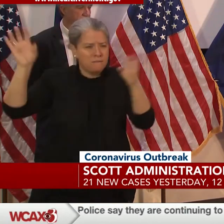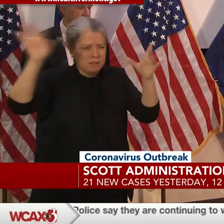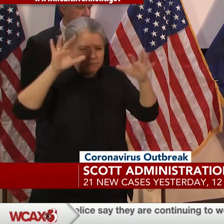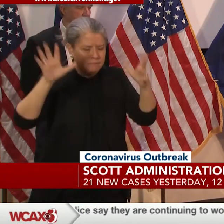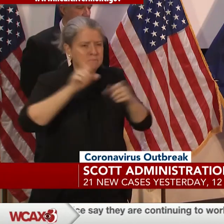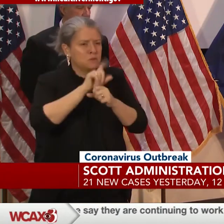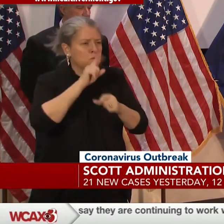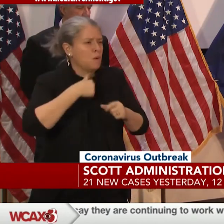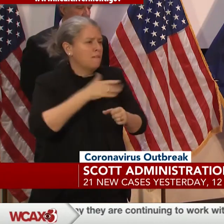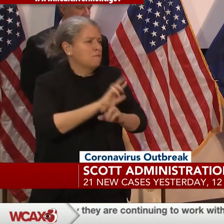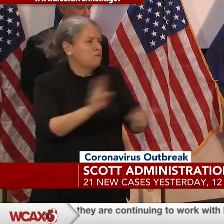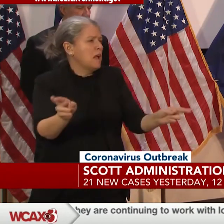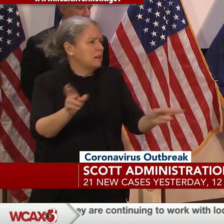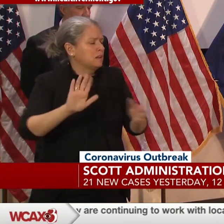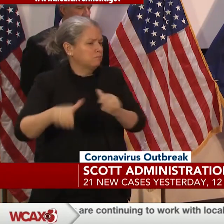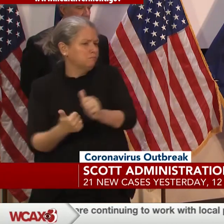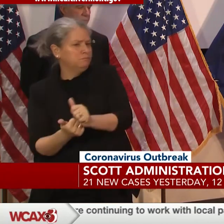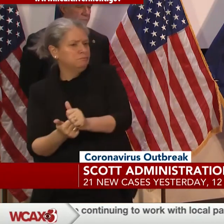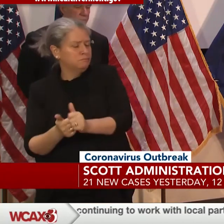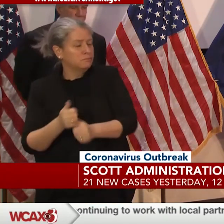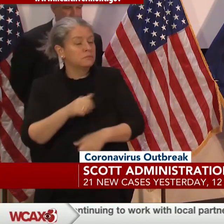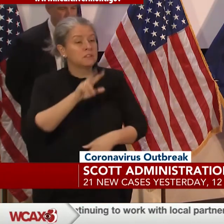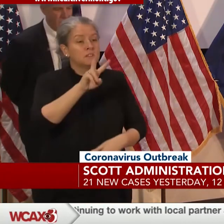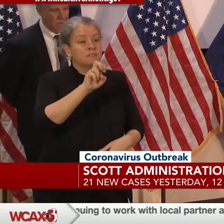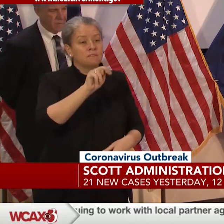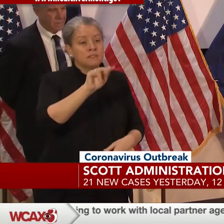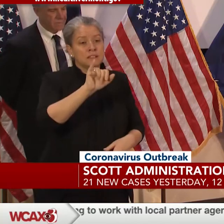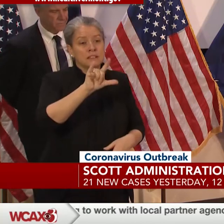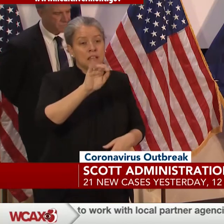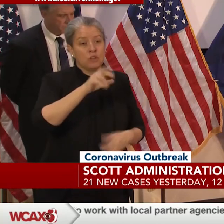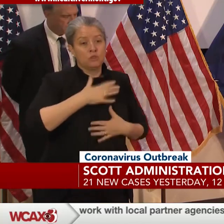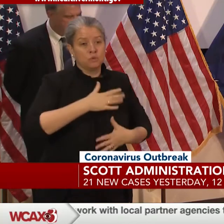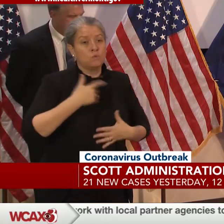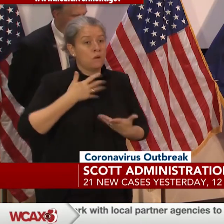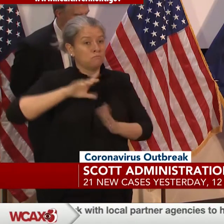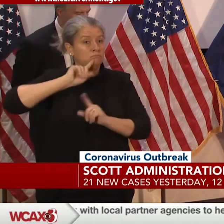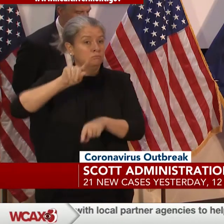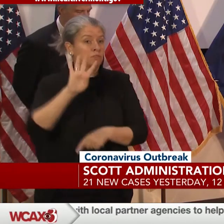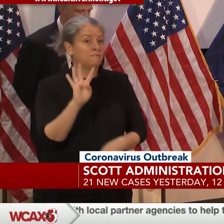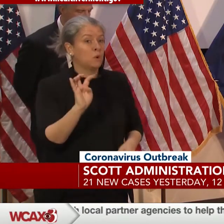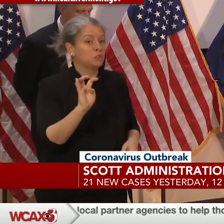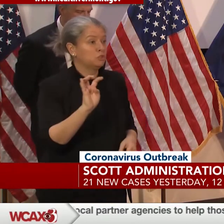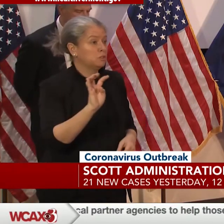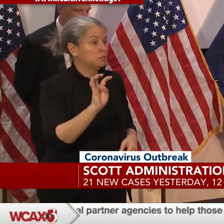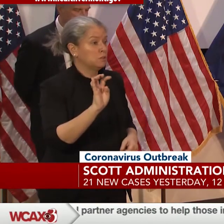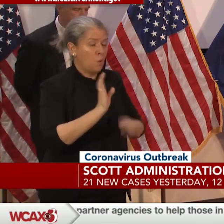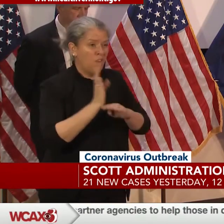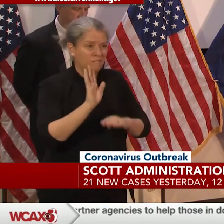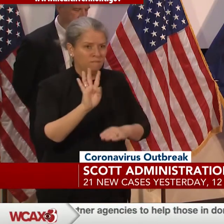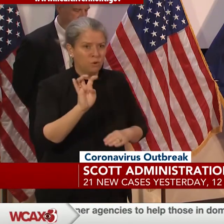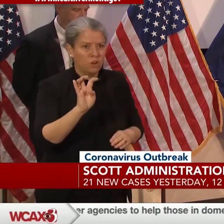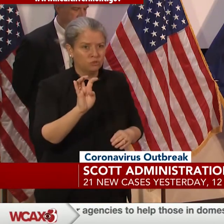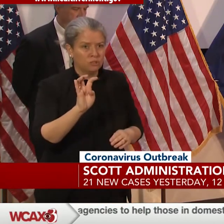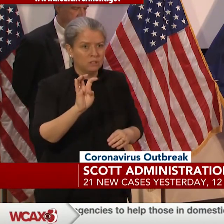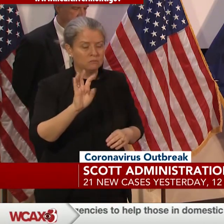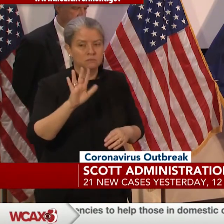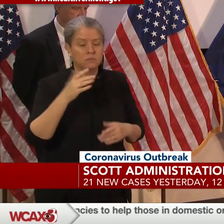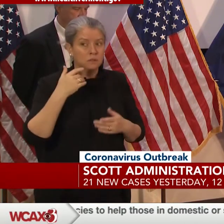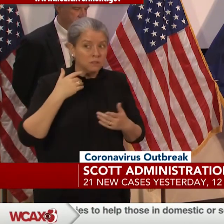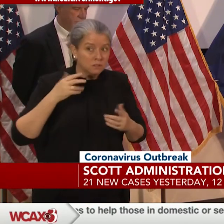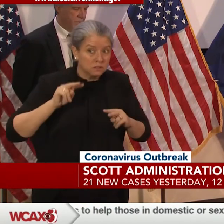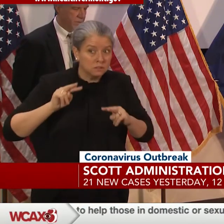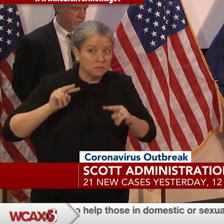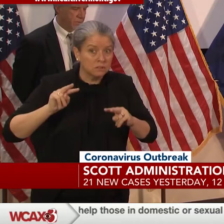as possible. The update on ventilators is we have over 400 that have been ordered, and we're working daily to get delivery dates for